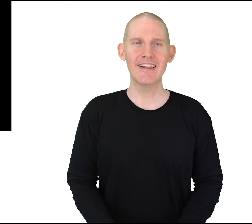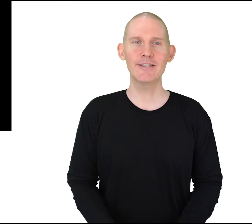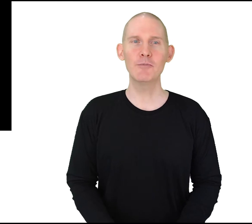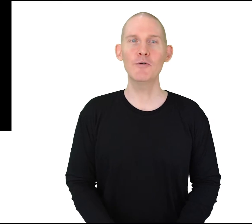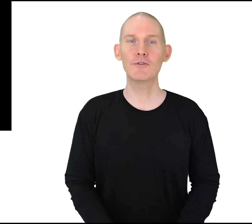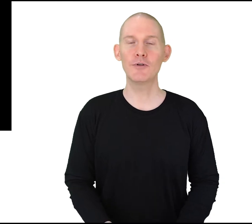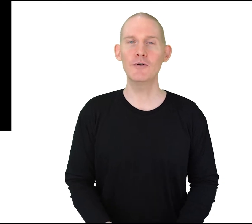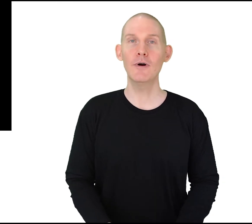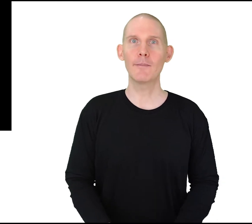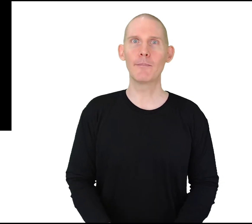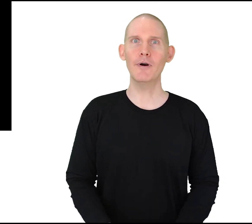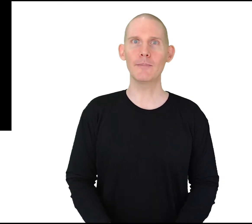move to burp.